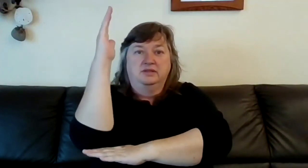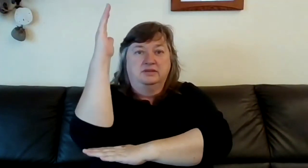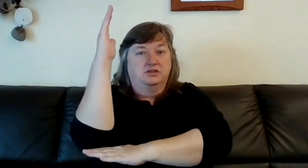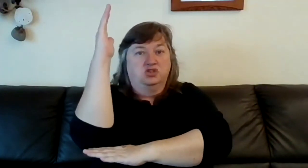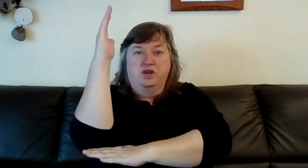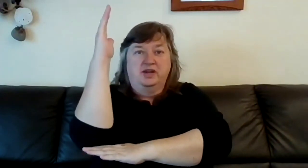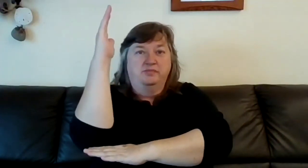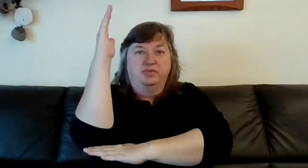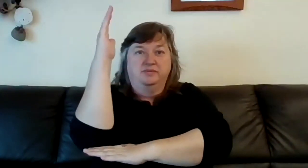is straight up.